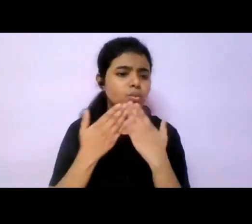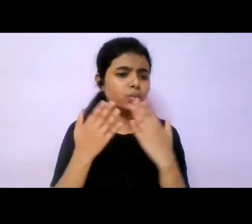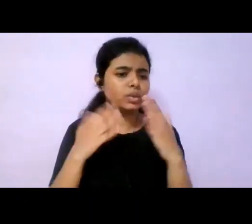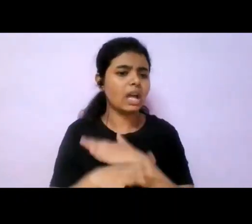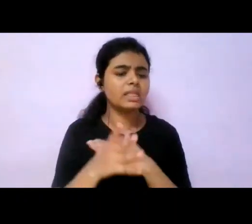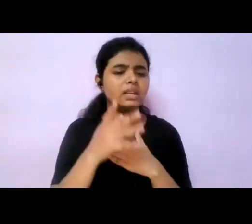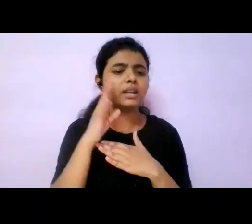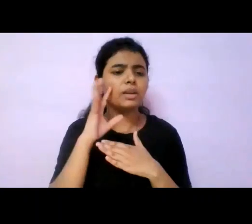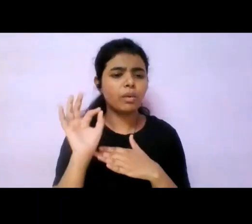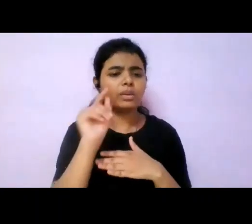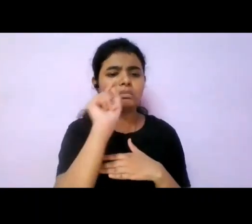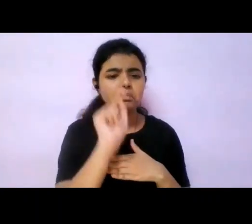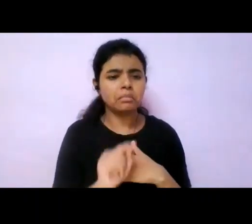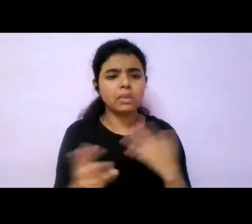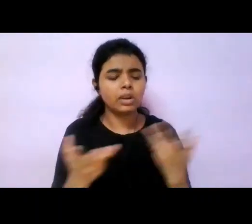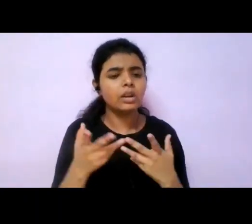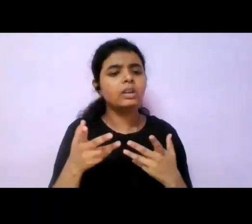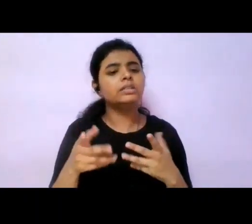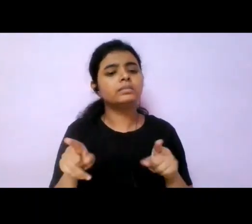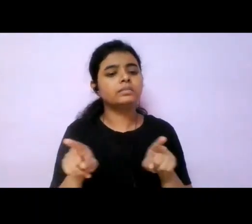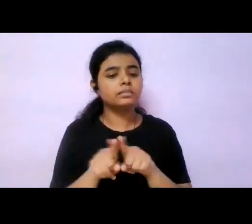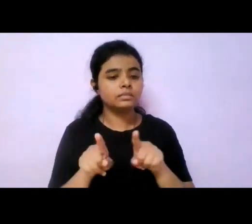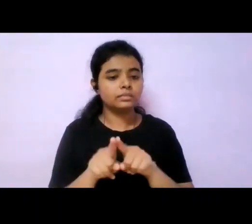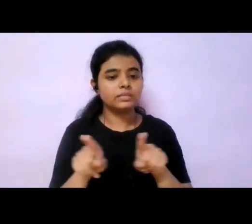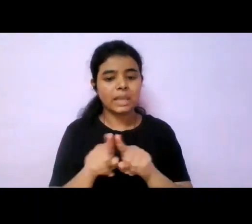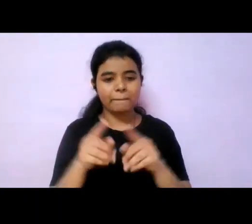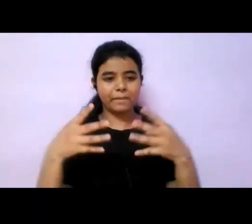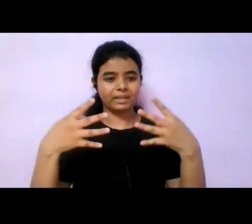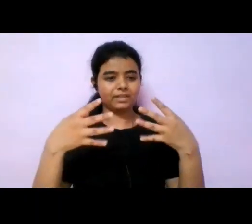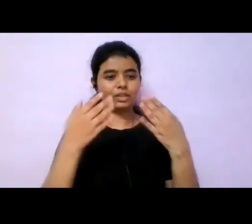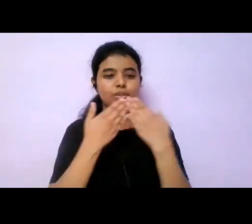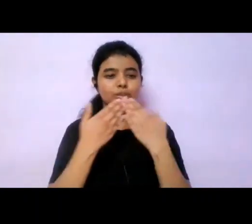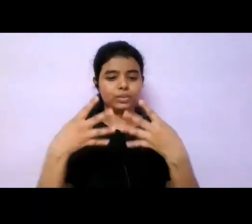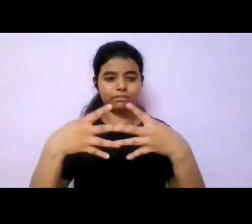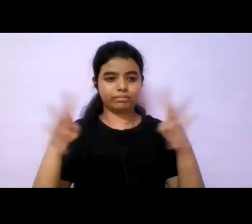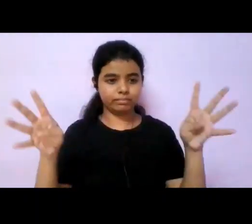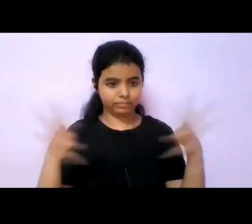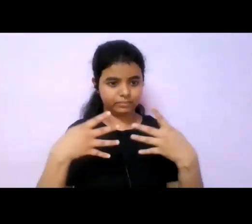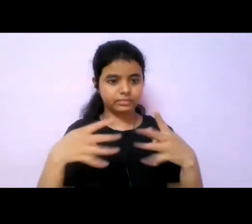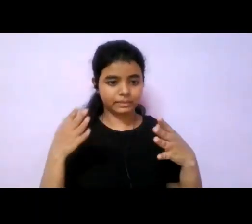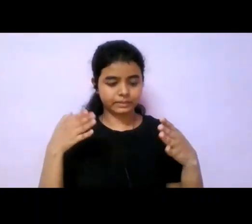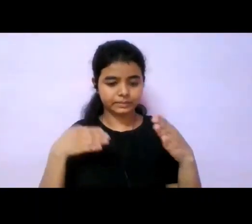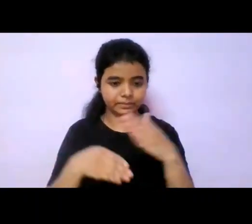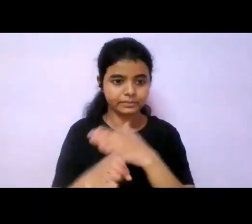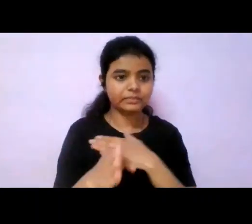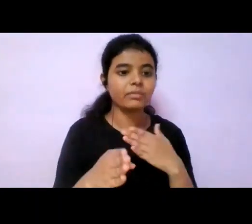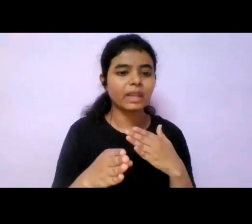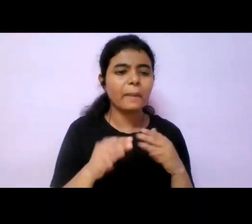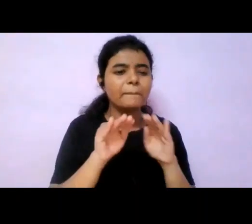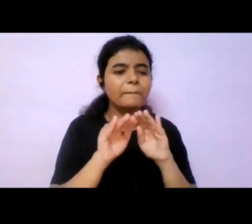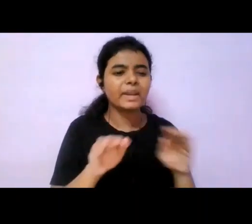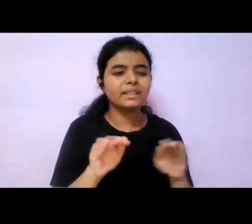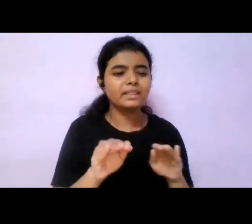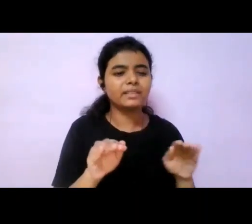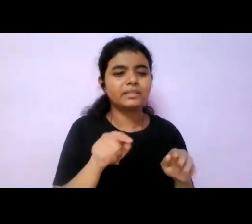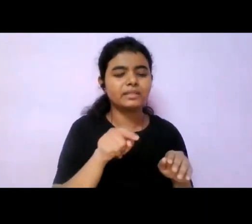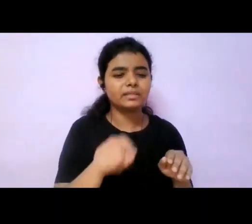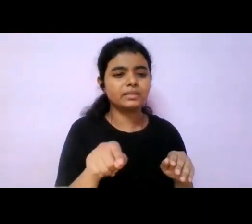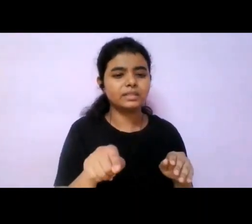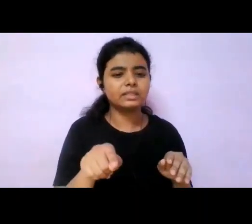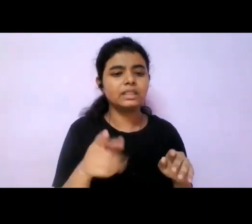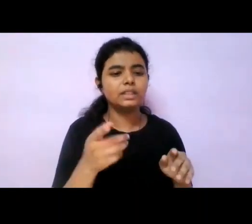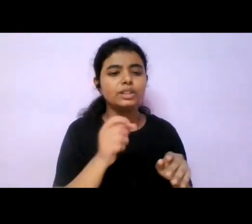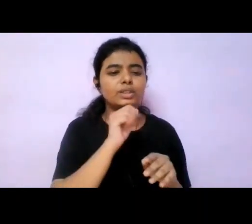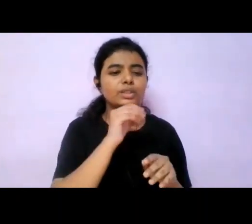So there you have just literally entering a gate of a playground, the primary school. You are hit with the imaginary,